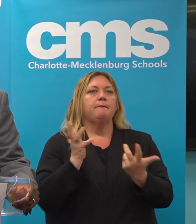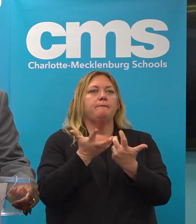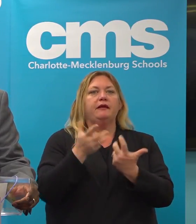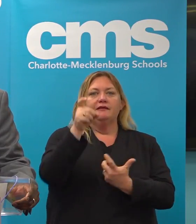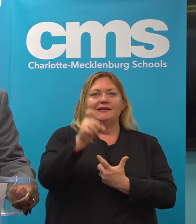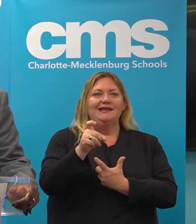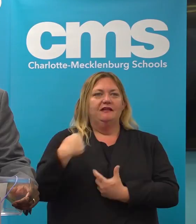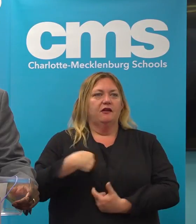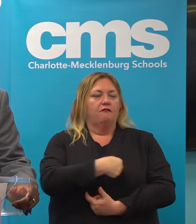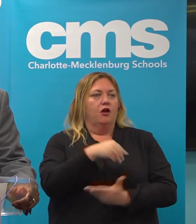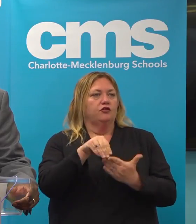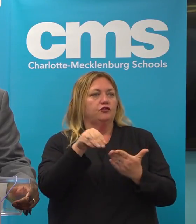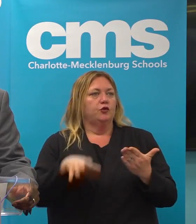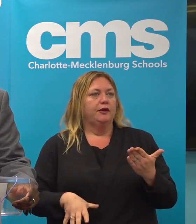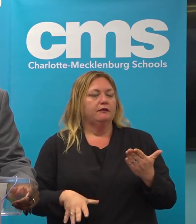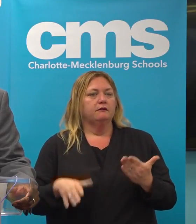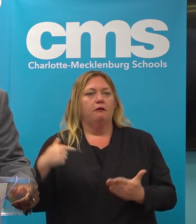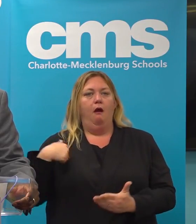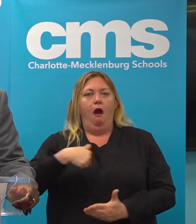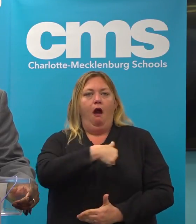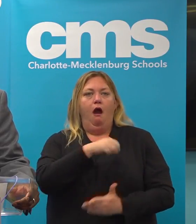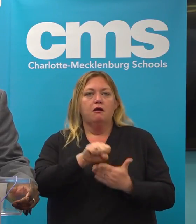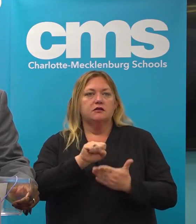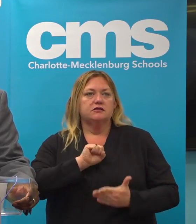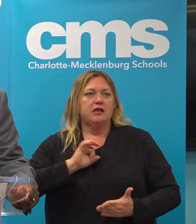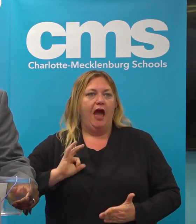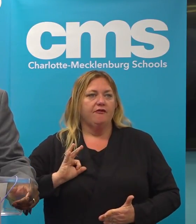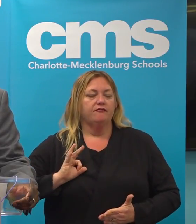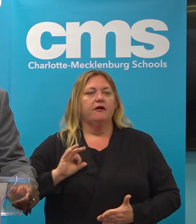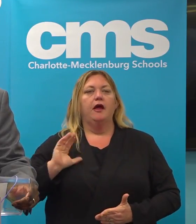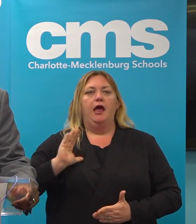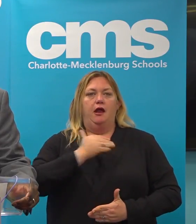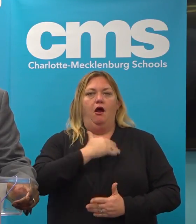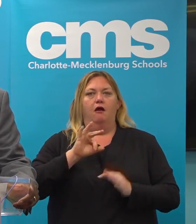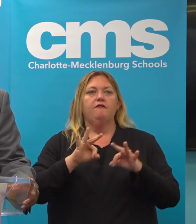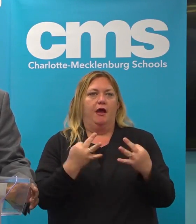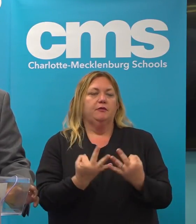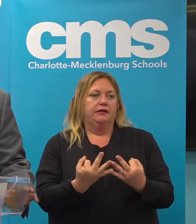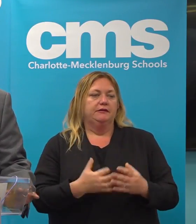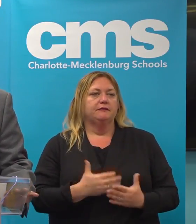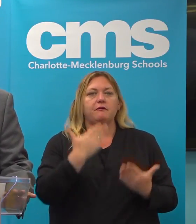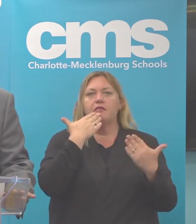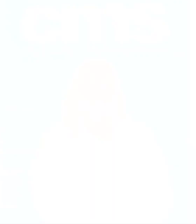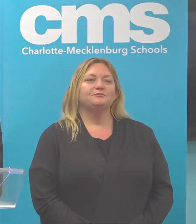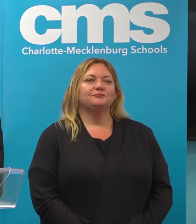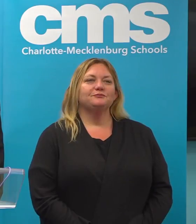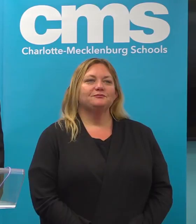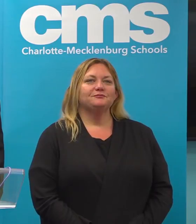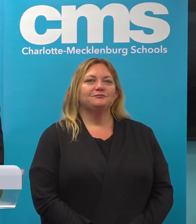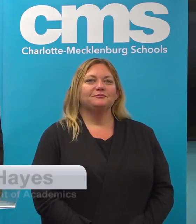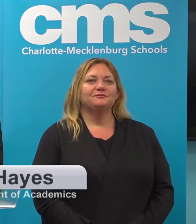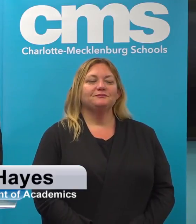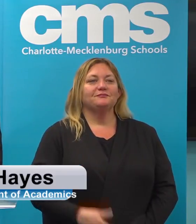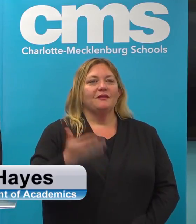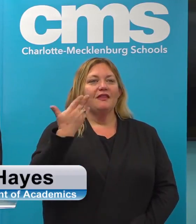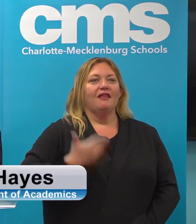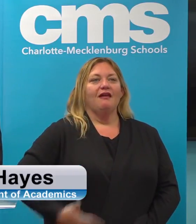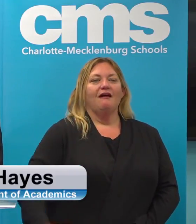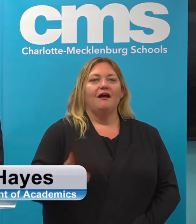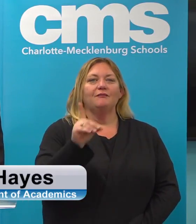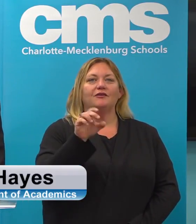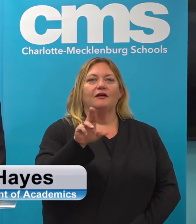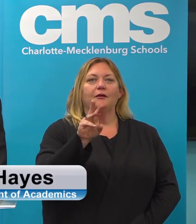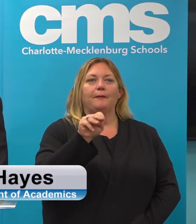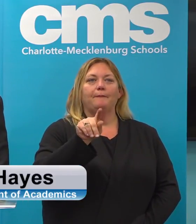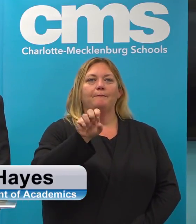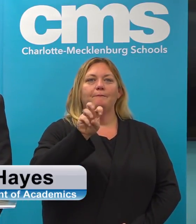our students, our staff, and our families. Thank you. I'm Dr. Matthew Hayes.